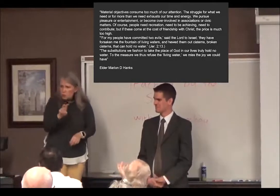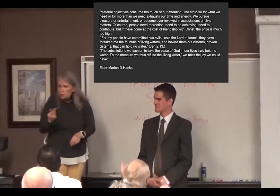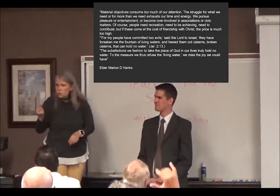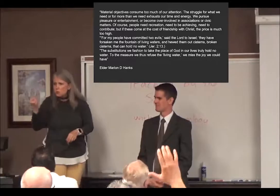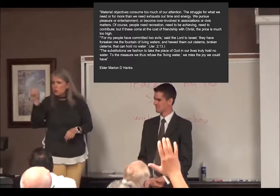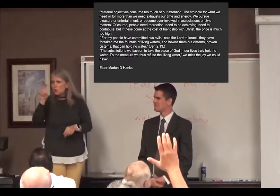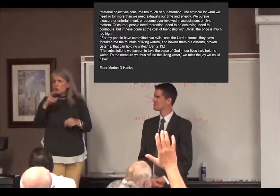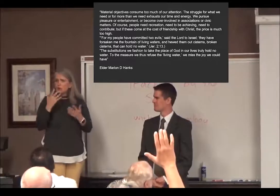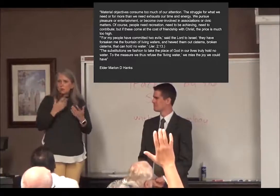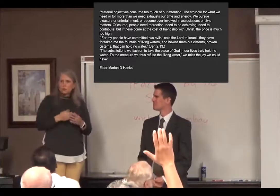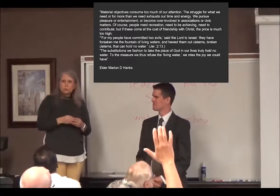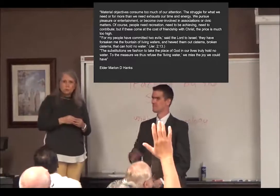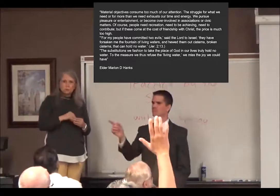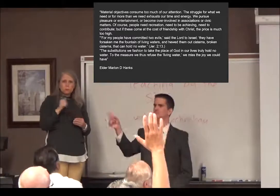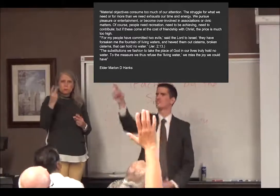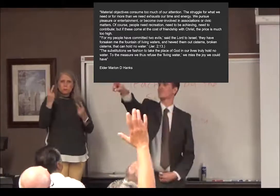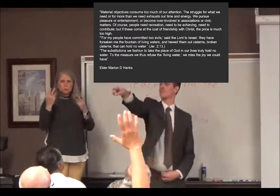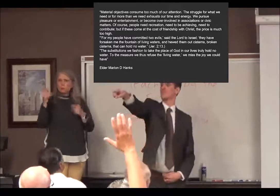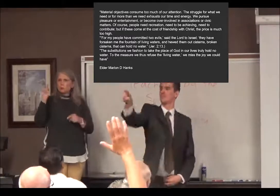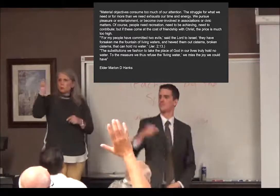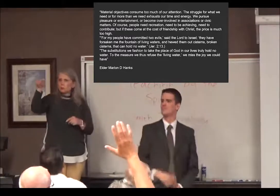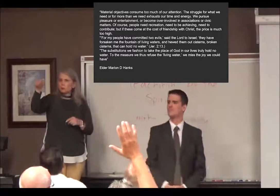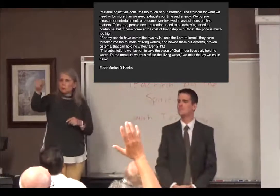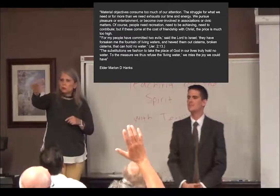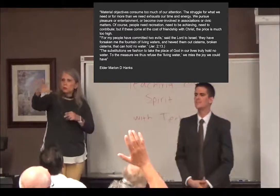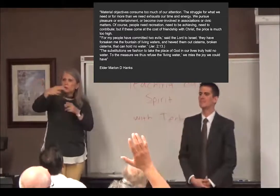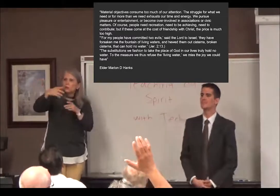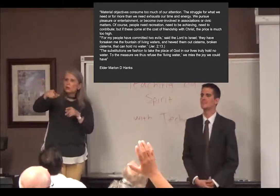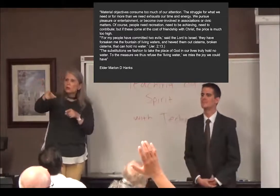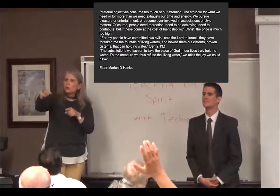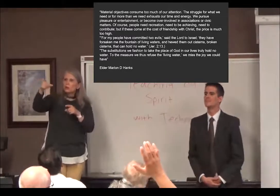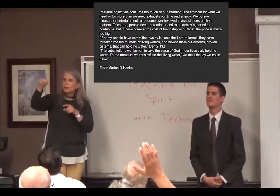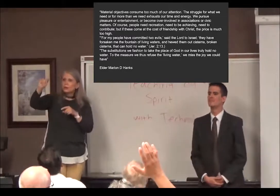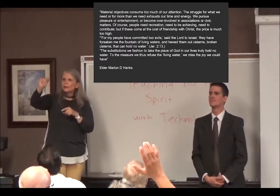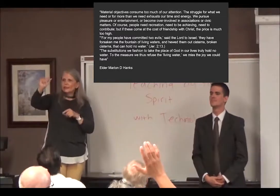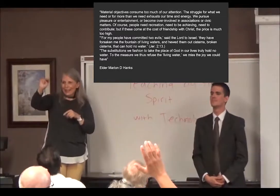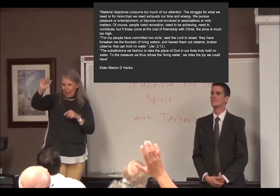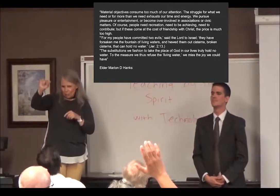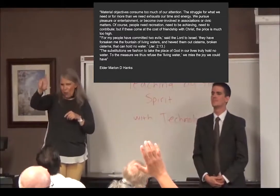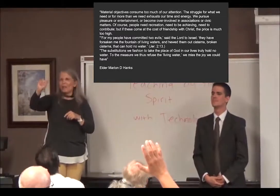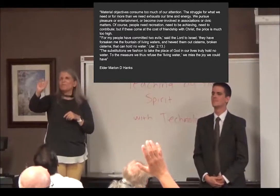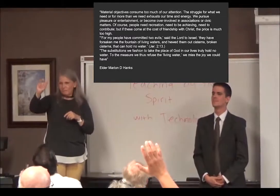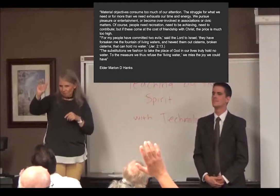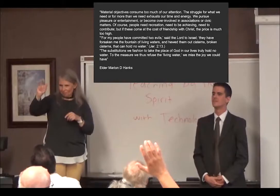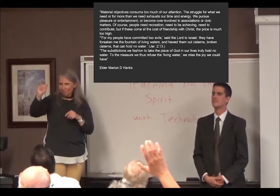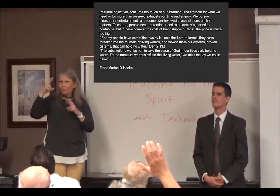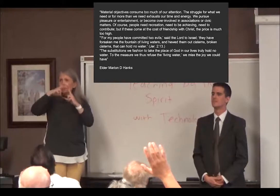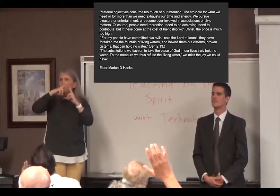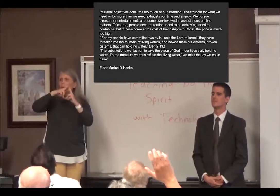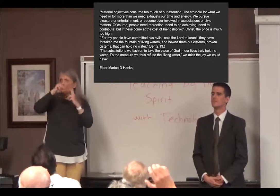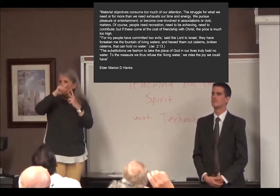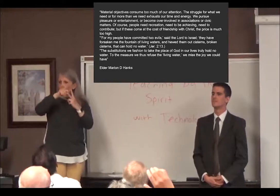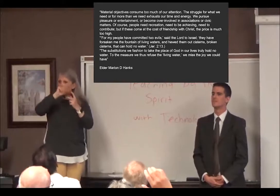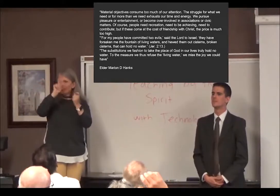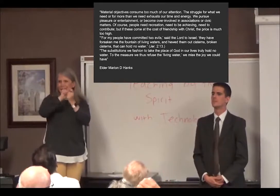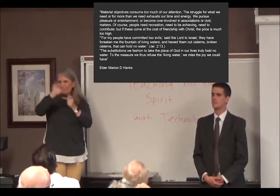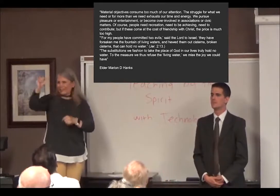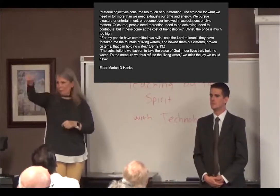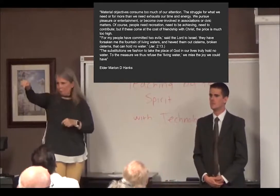on black. And so maybe treating that back here in the back. Two things. Sorry, my name's Tamara. First thing is